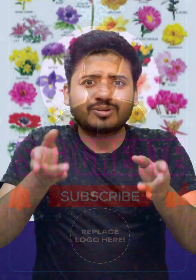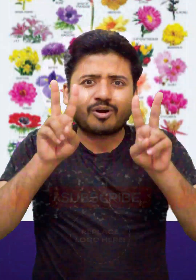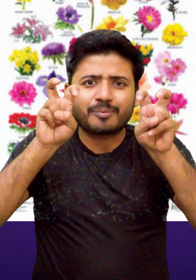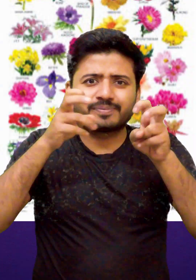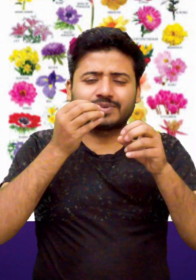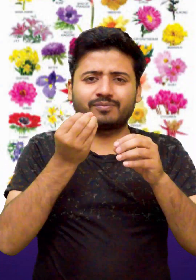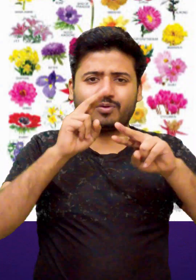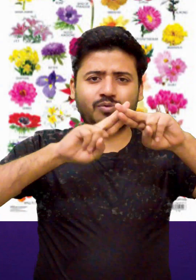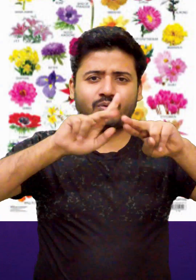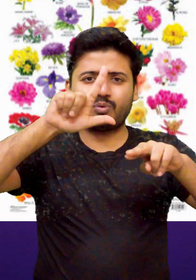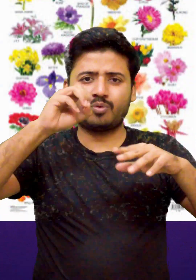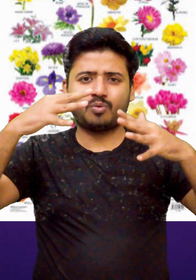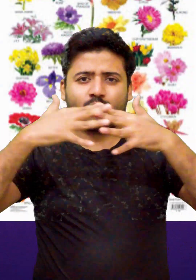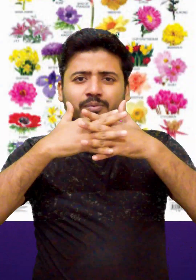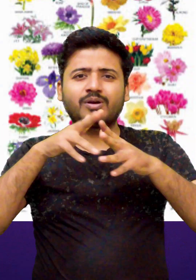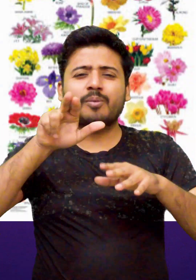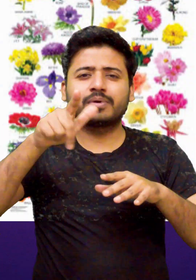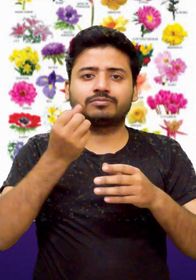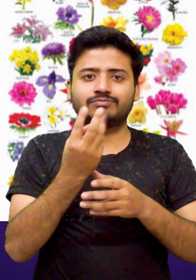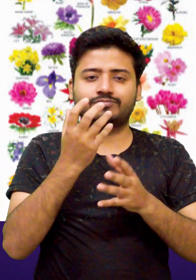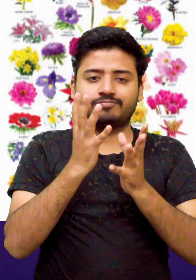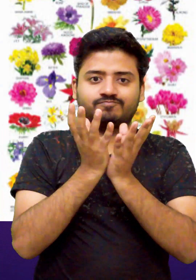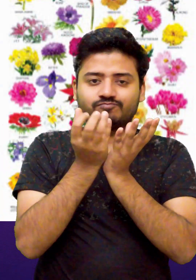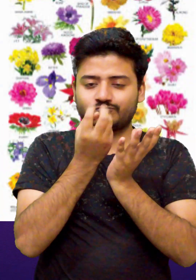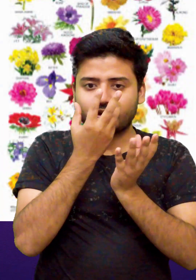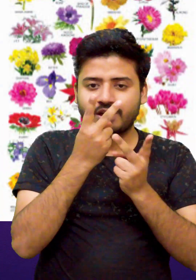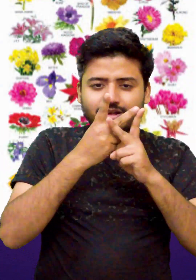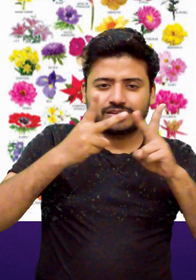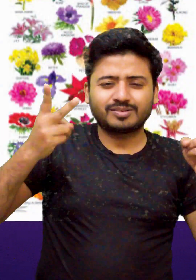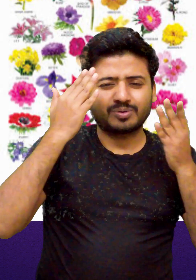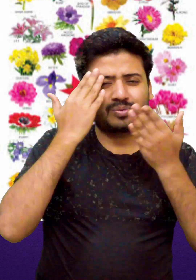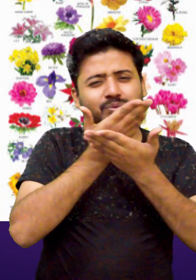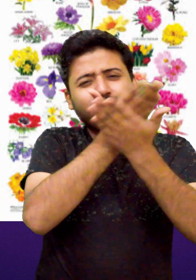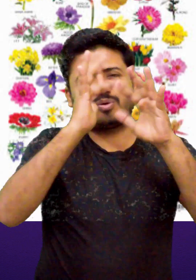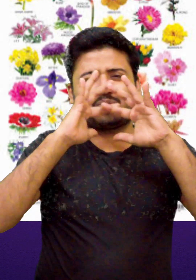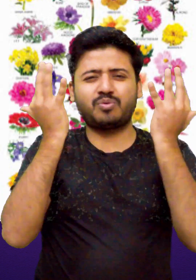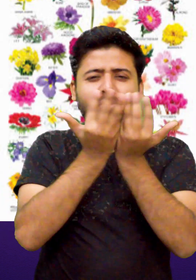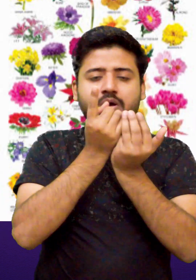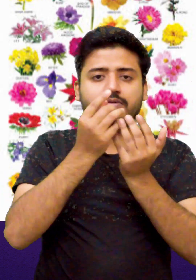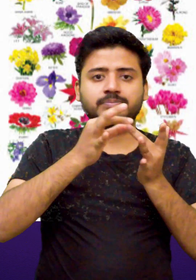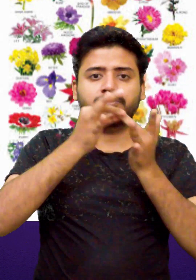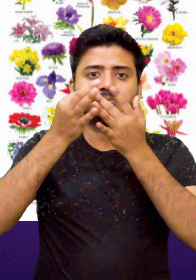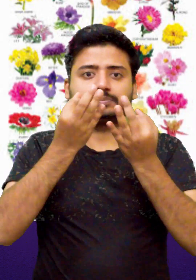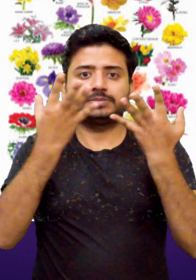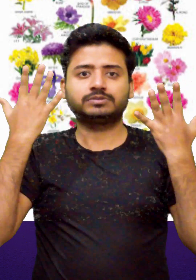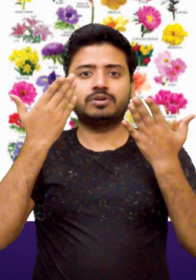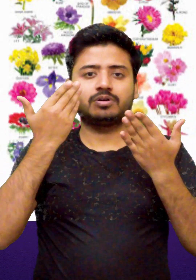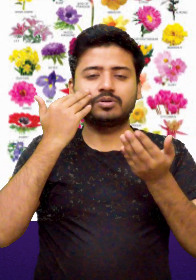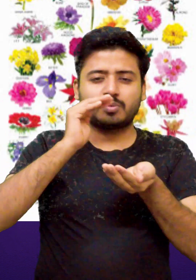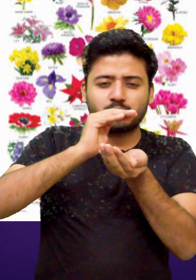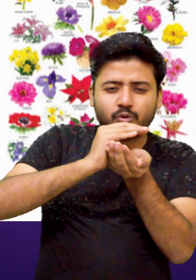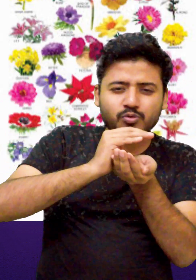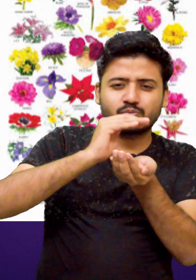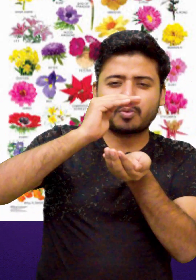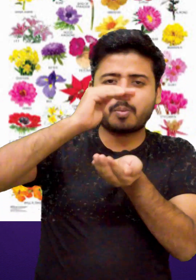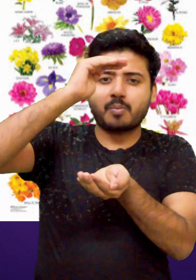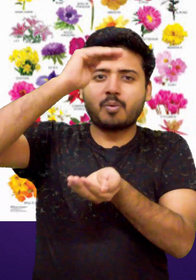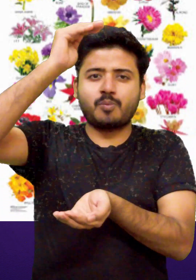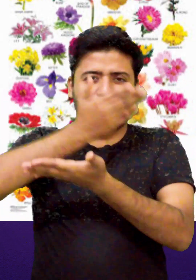A flower hunter in Sumatra broke down in tears after finally finding the super rare corpse flower he had searched for over 13